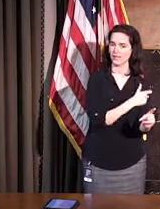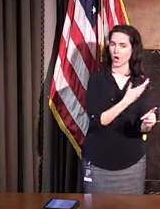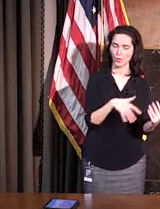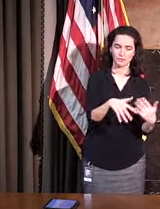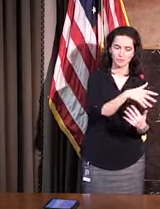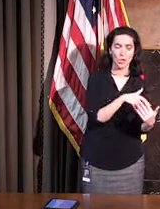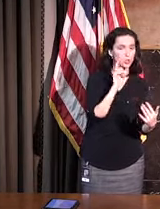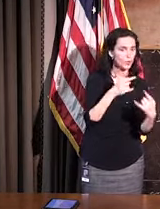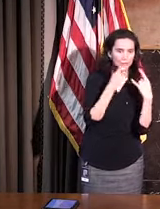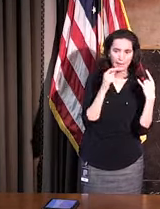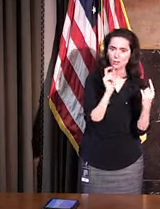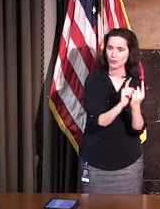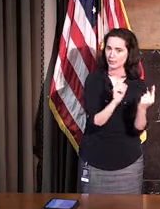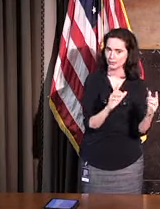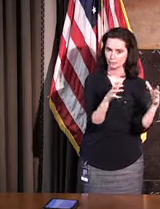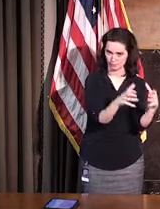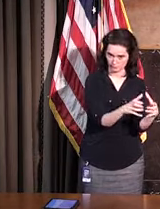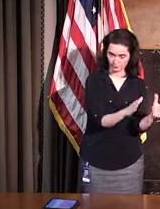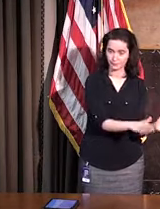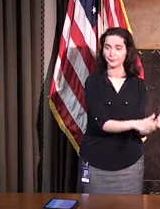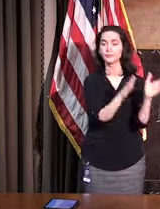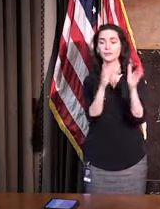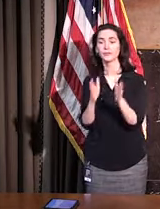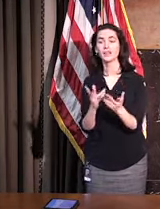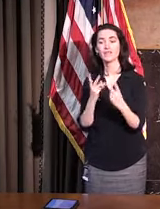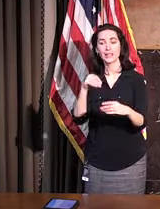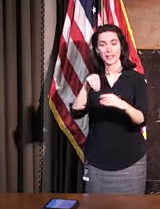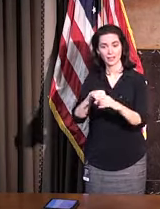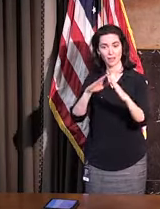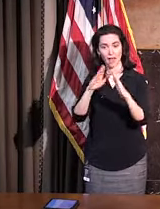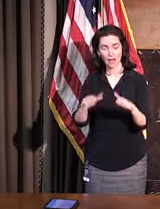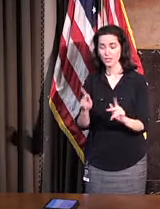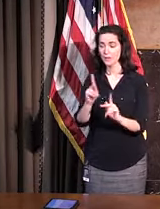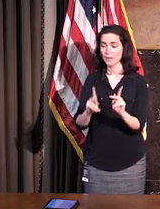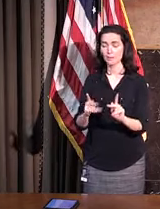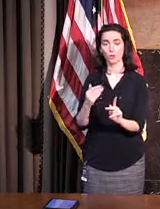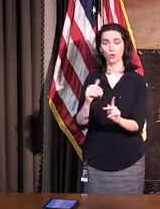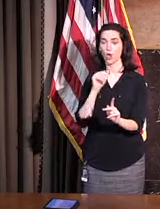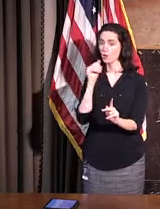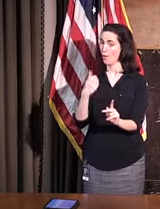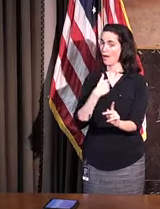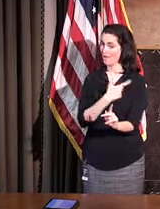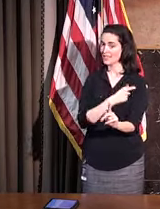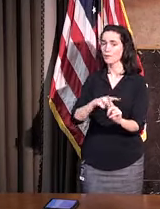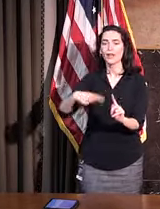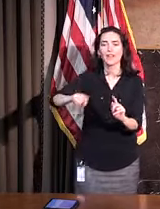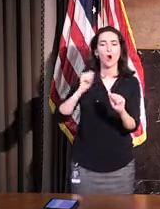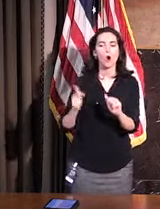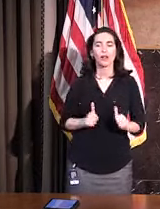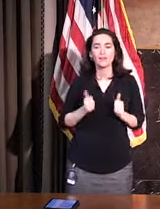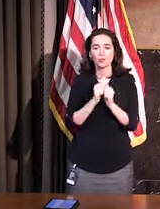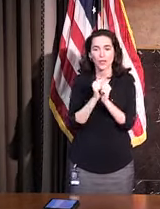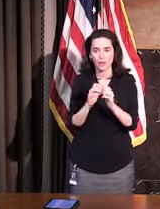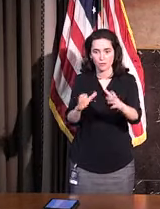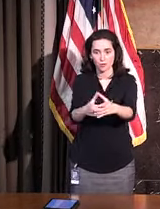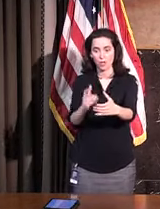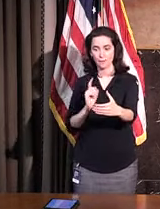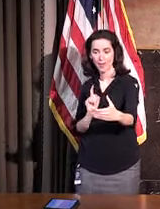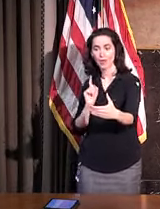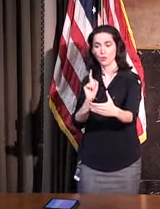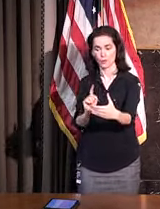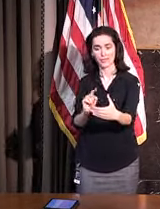without masking and distancing. You can visit indoors with unvaccinated people from a single household who are all low